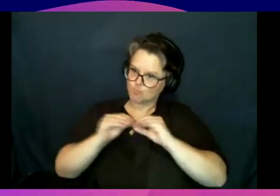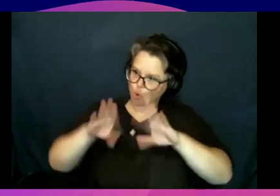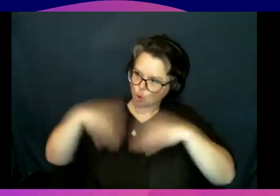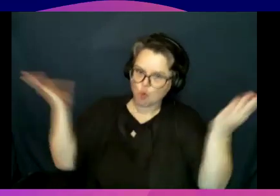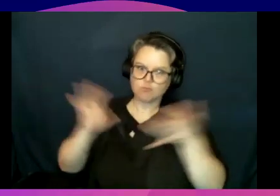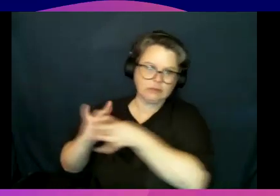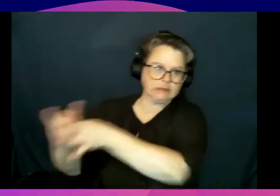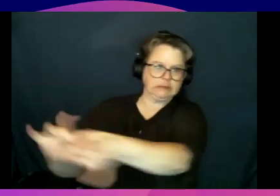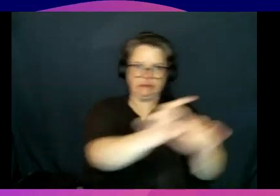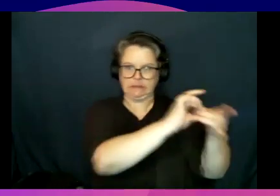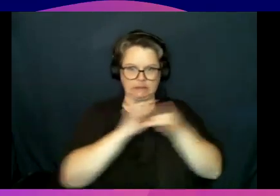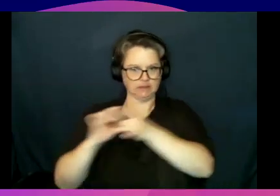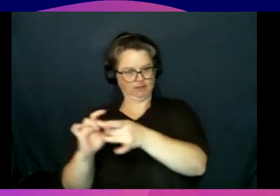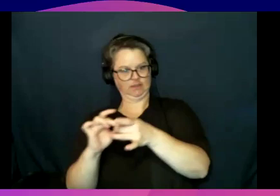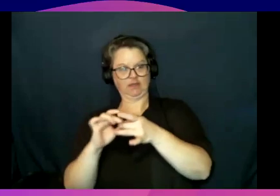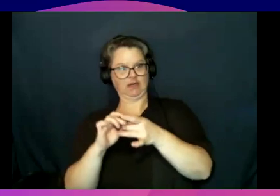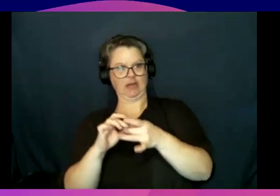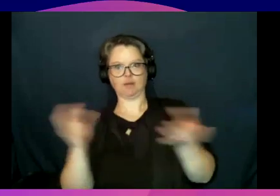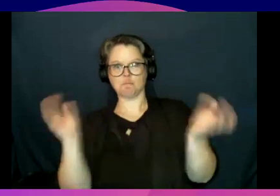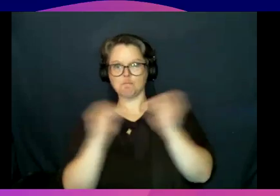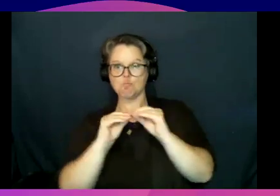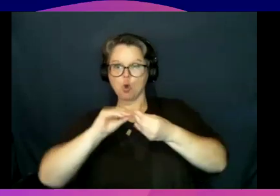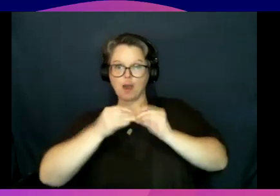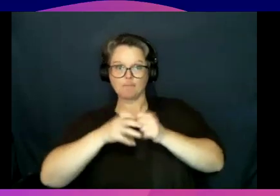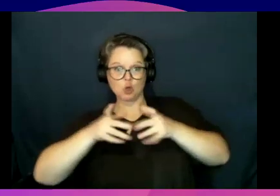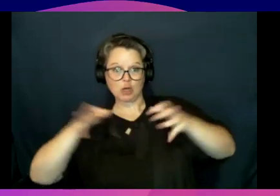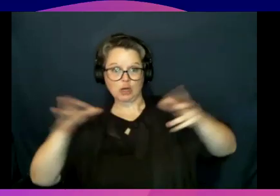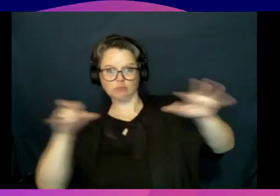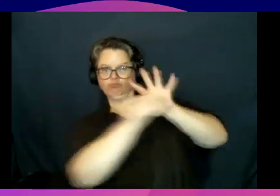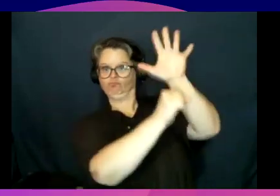power and really influence the actions that they take.